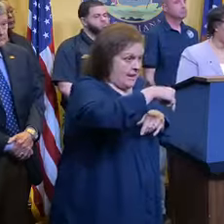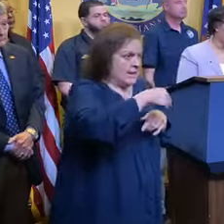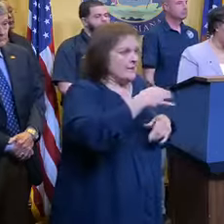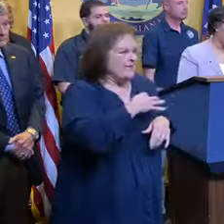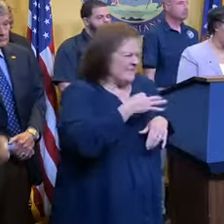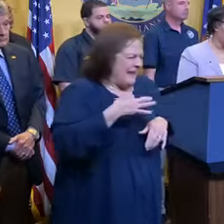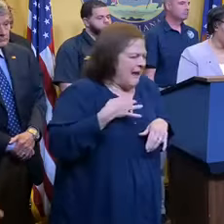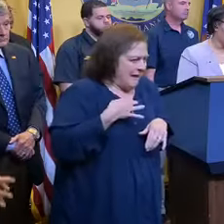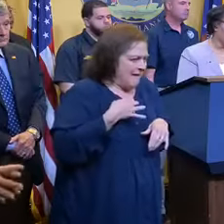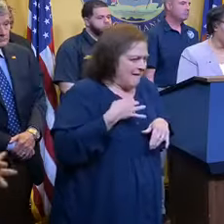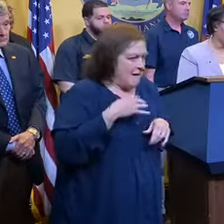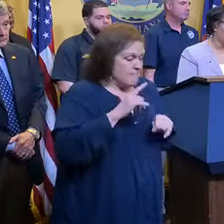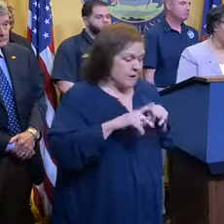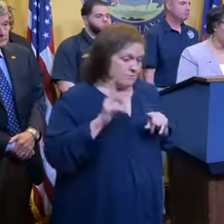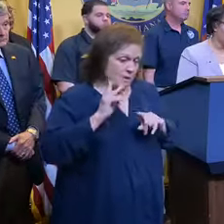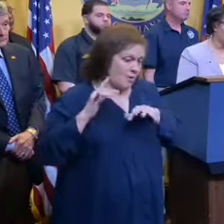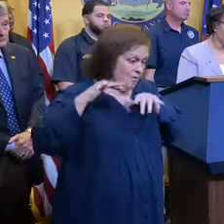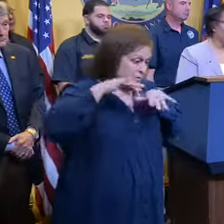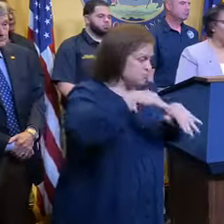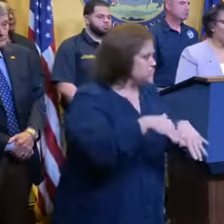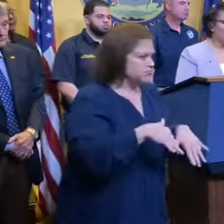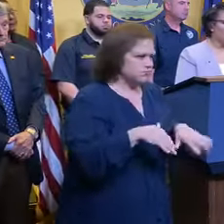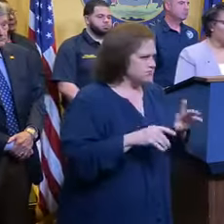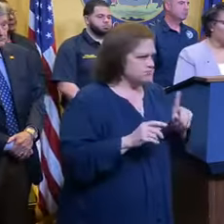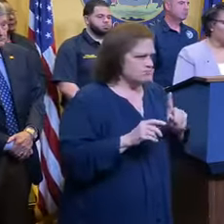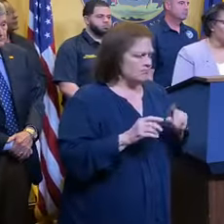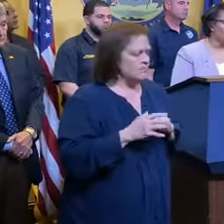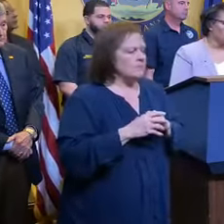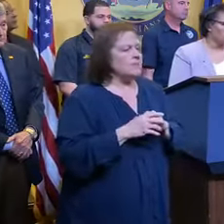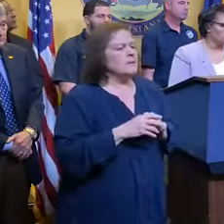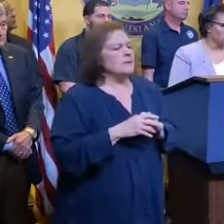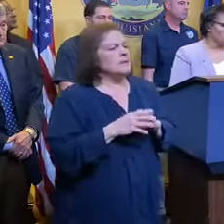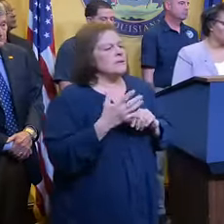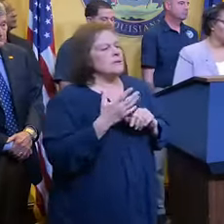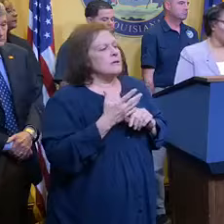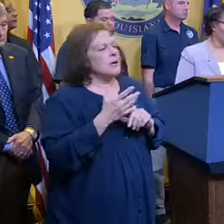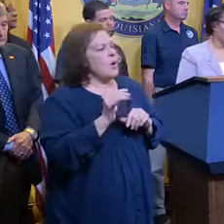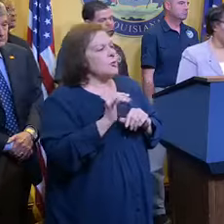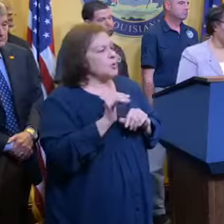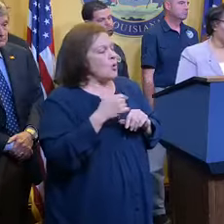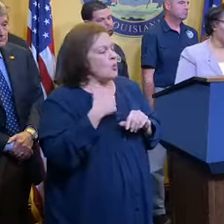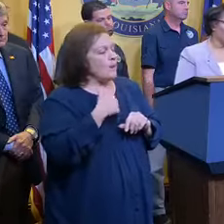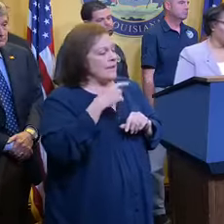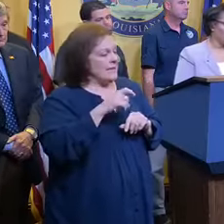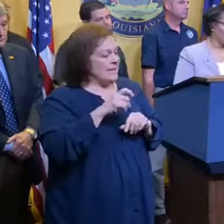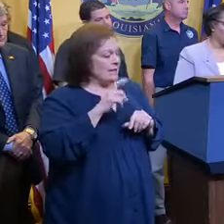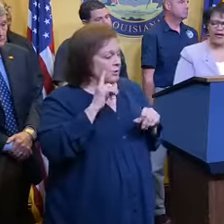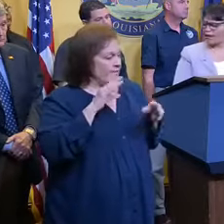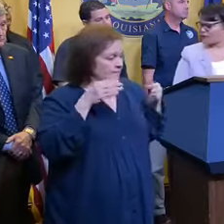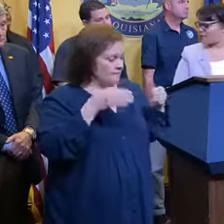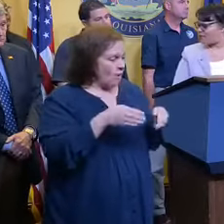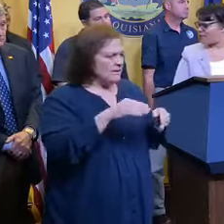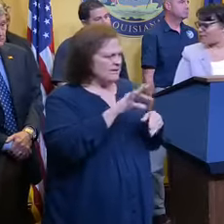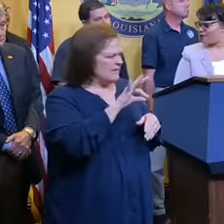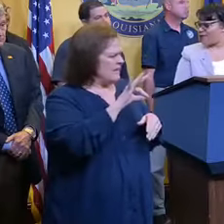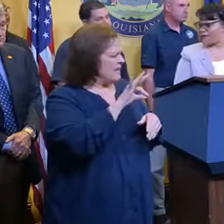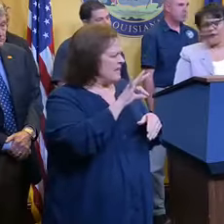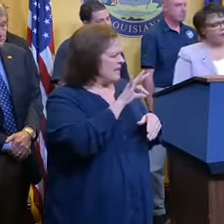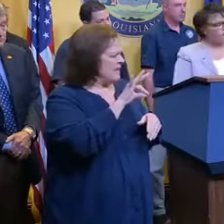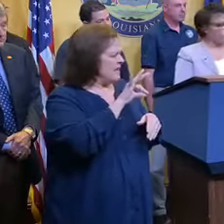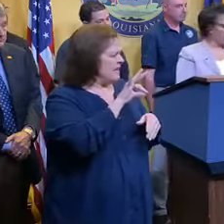staff affiliated with those events. What we do need to also focus on are the fanfare. Is it the